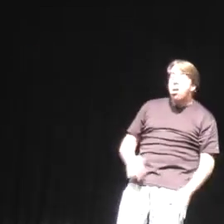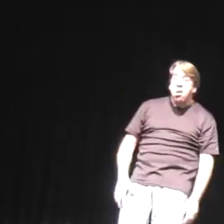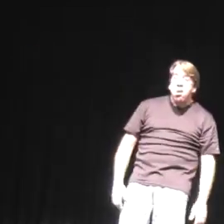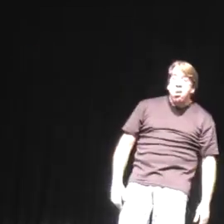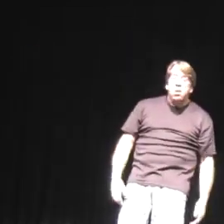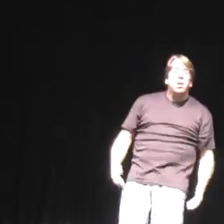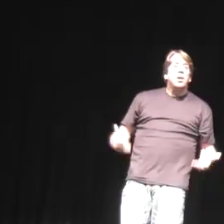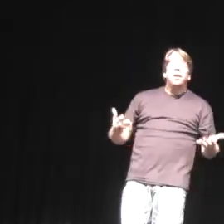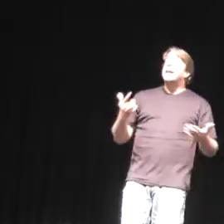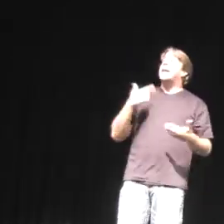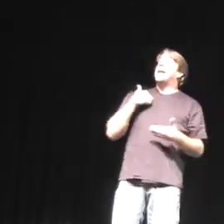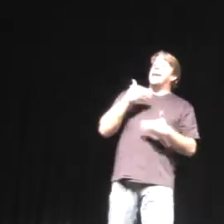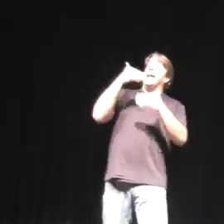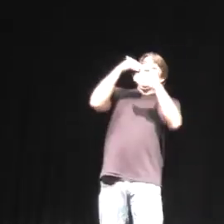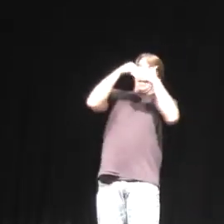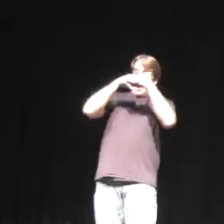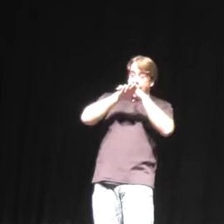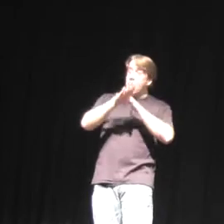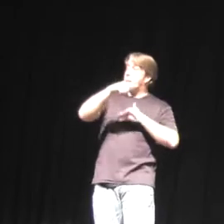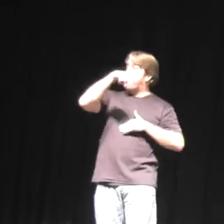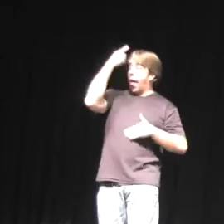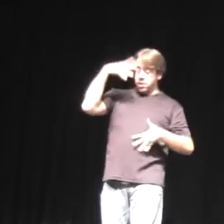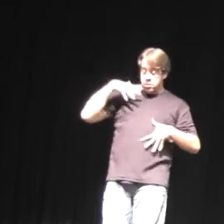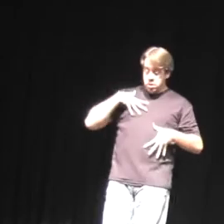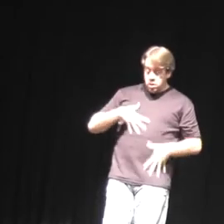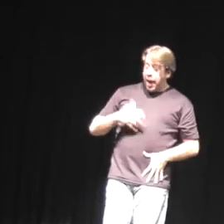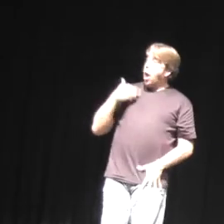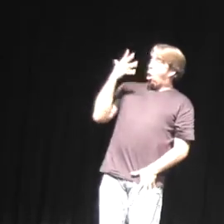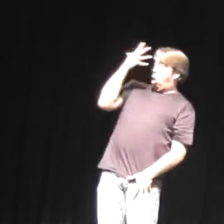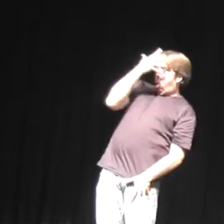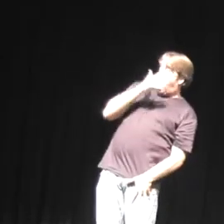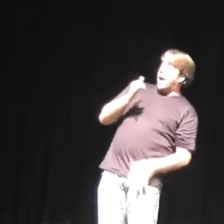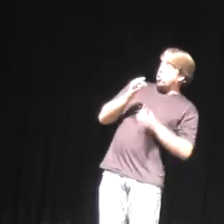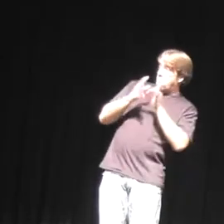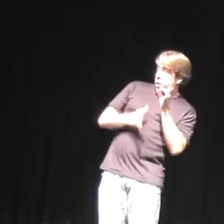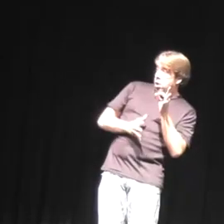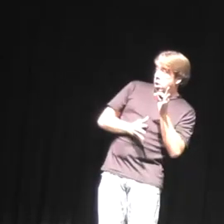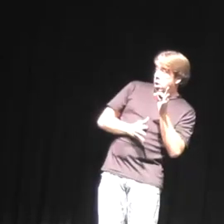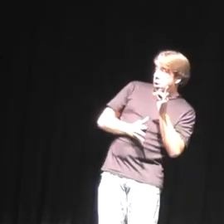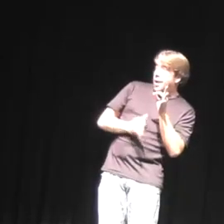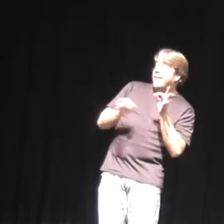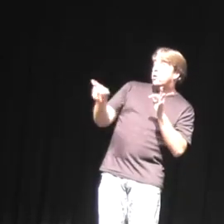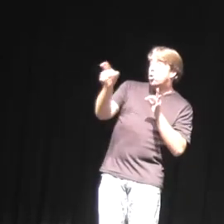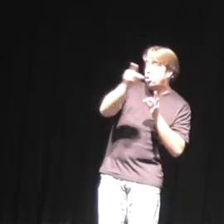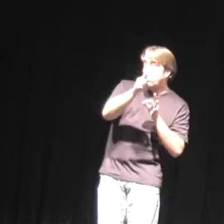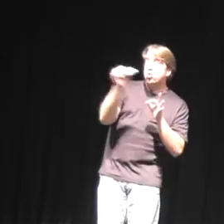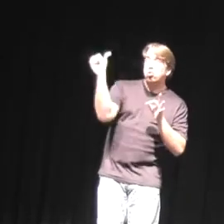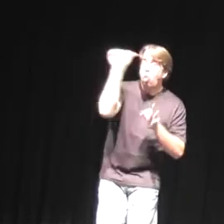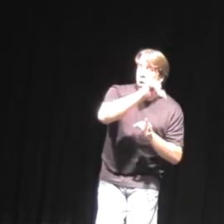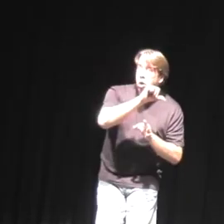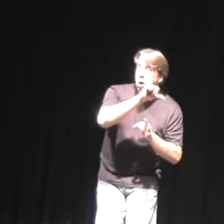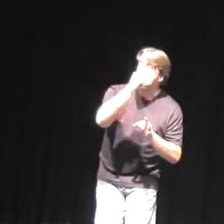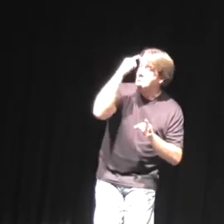like I walked in a room dressed in black, and I might look like an interpreter if it's dark enough, and you are drunk.